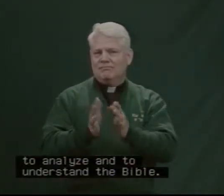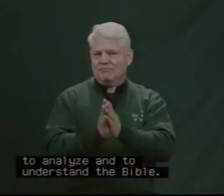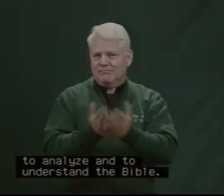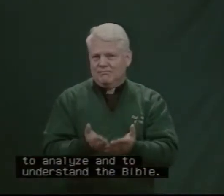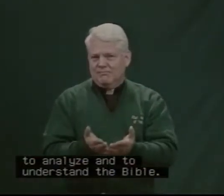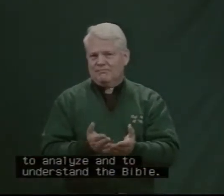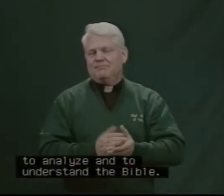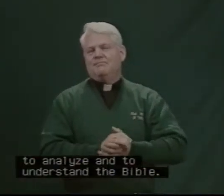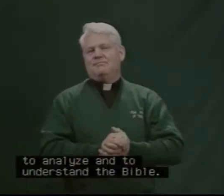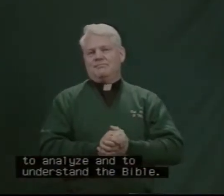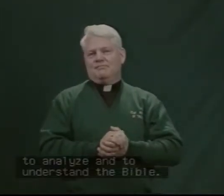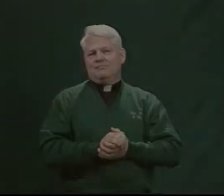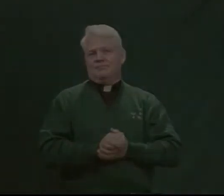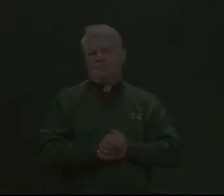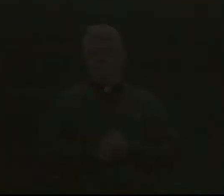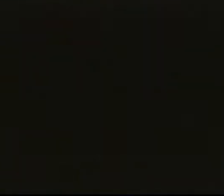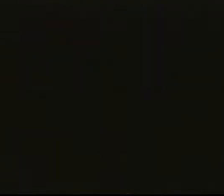analyze and to understand the Bible.